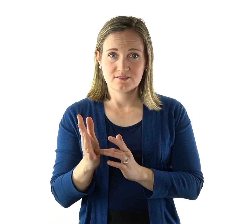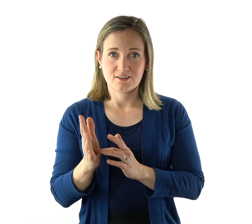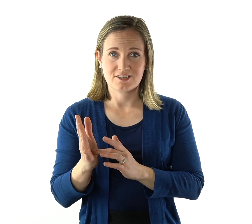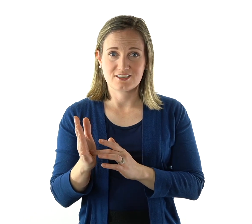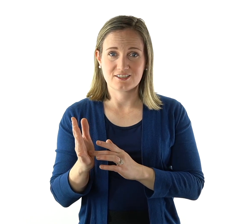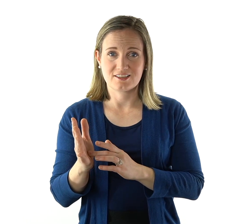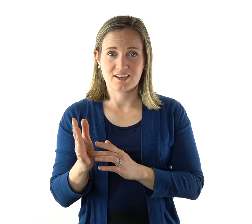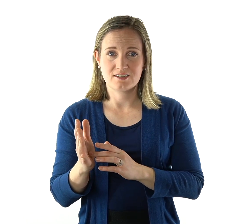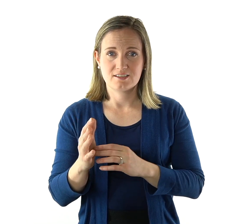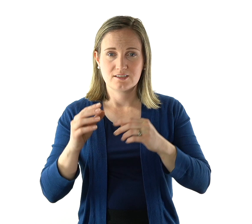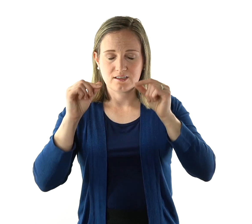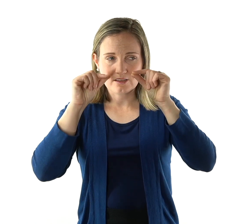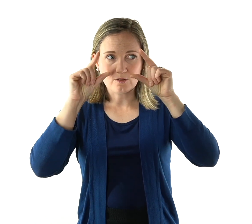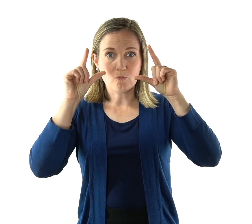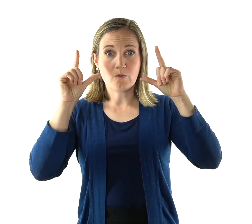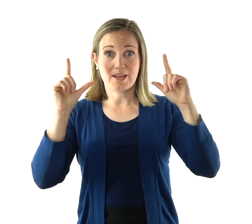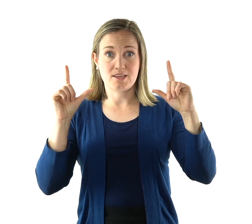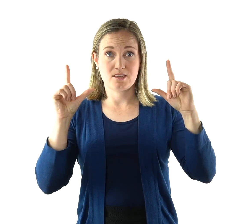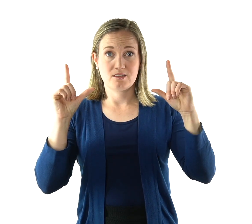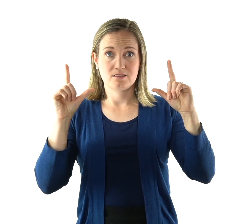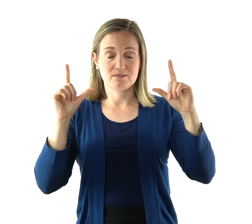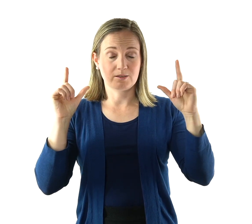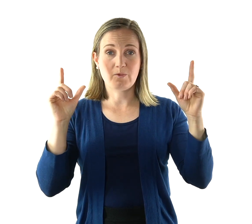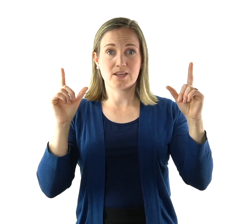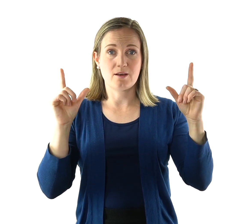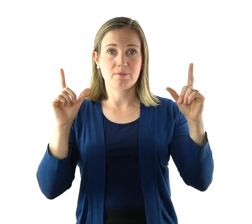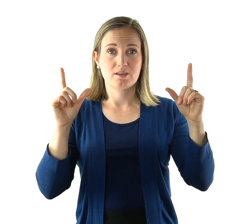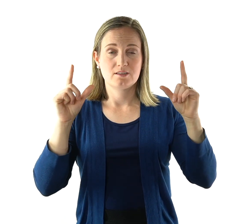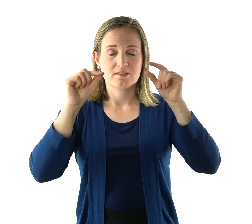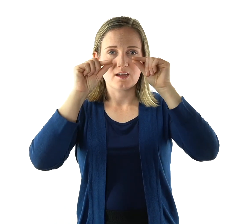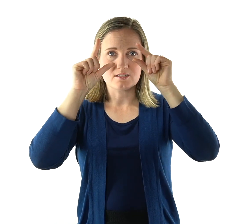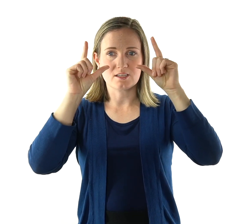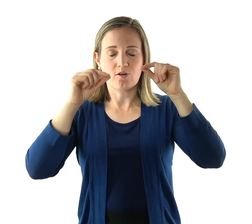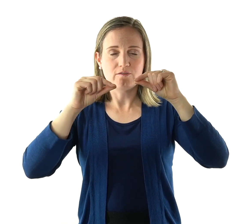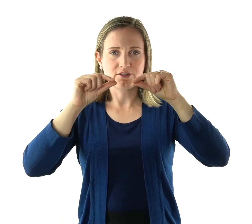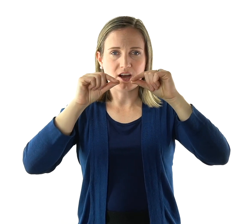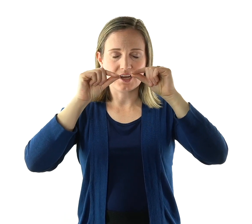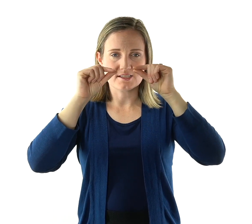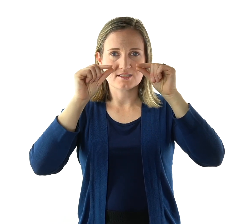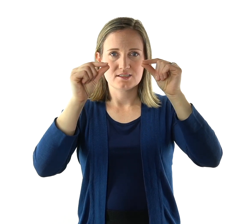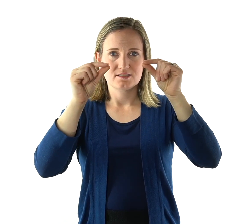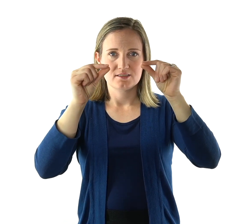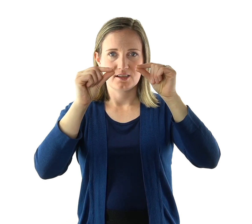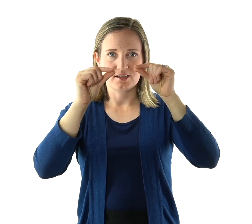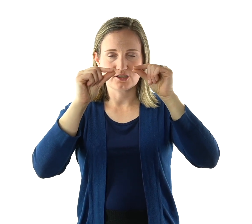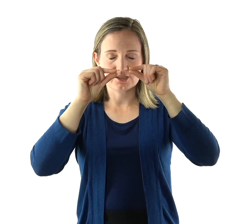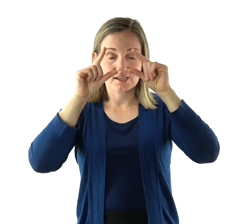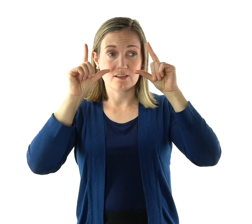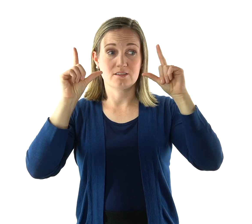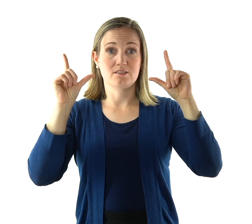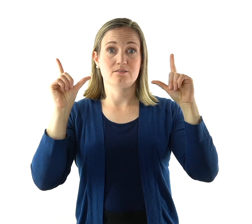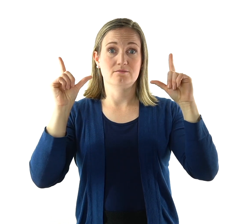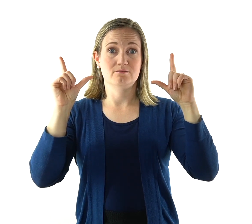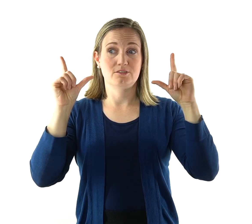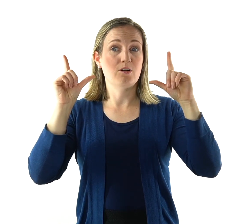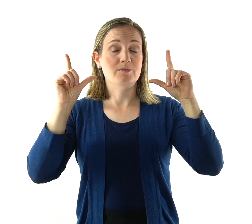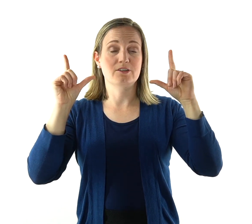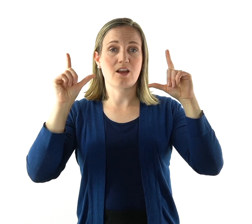I already taught you that. And then wake. Like wake up. And it's like over your eyes. And they start together and you open your